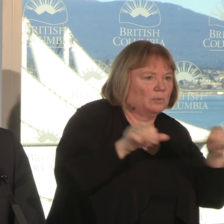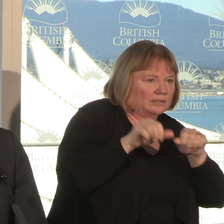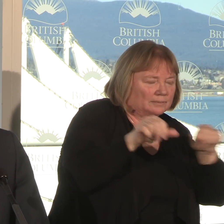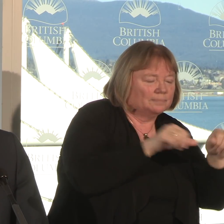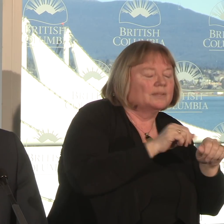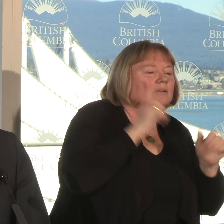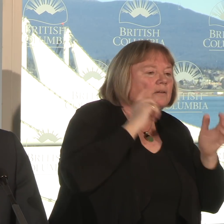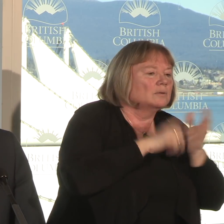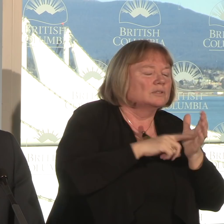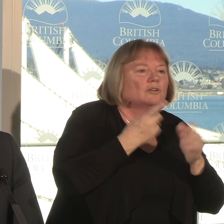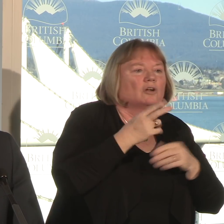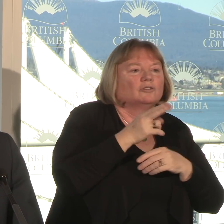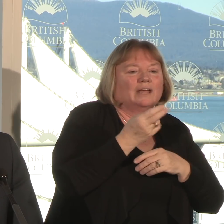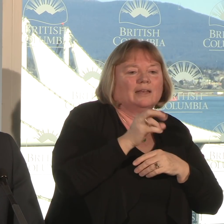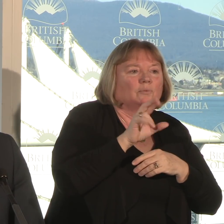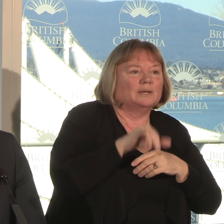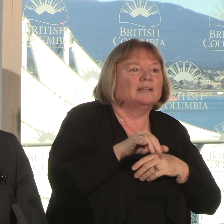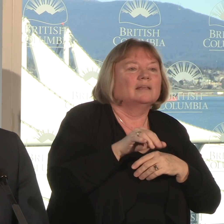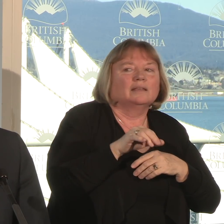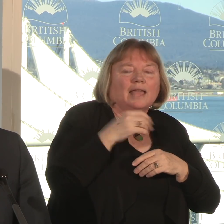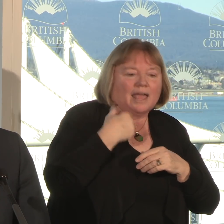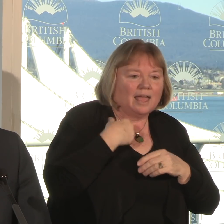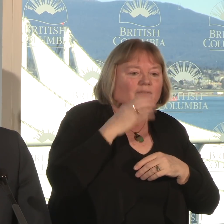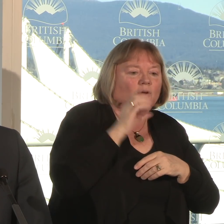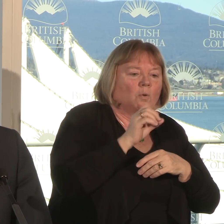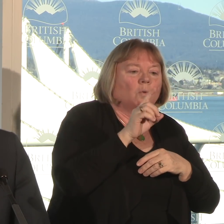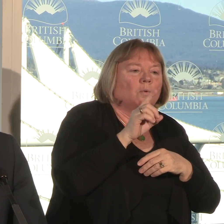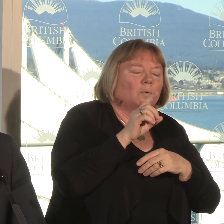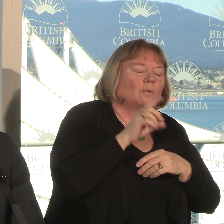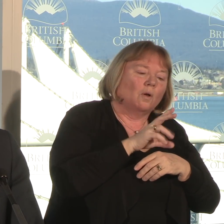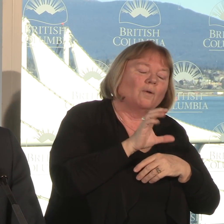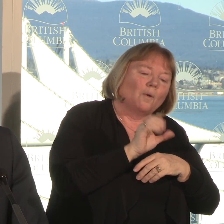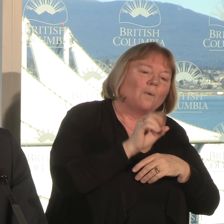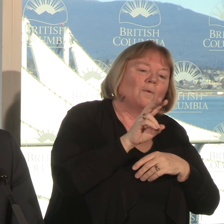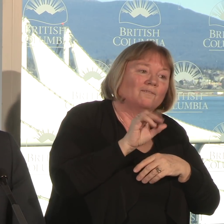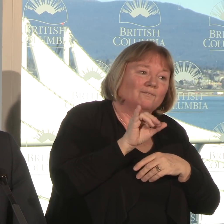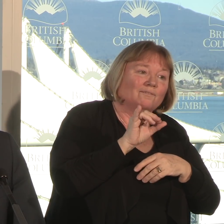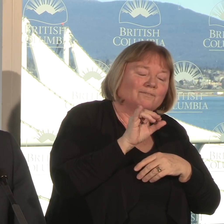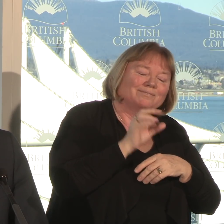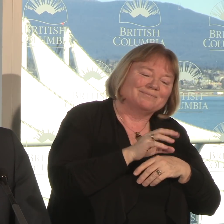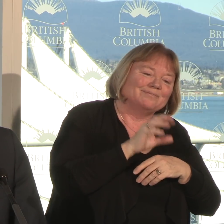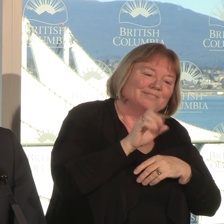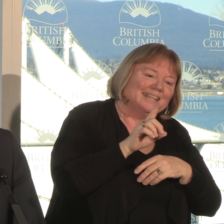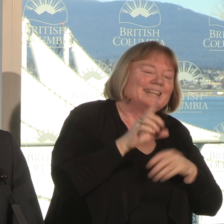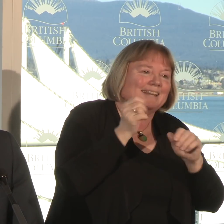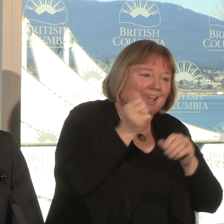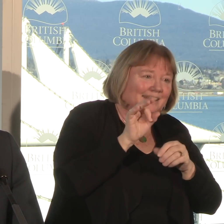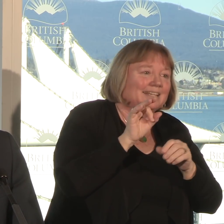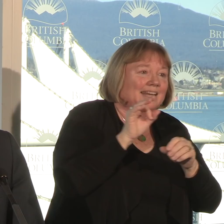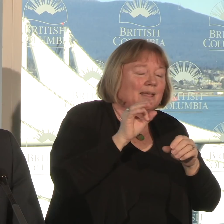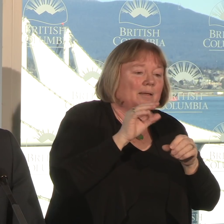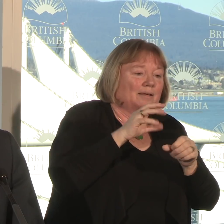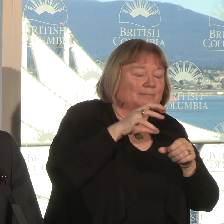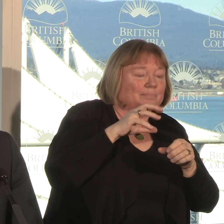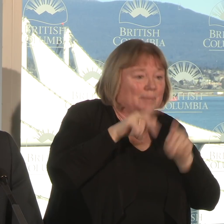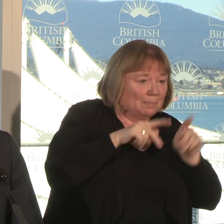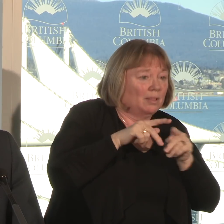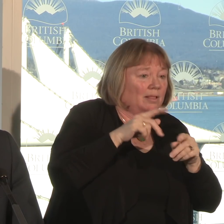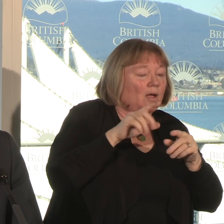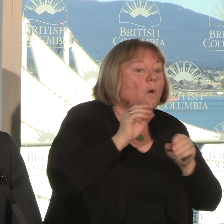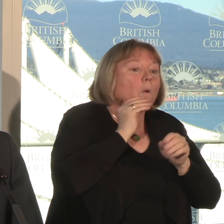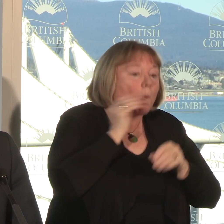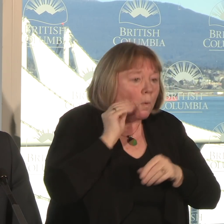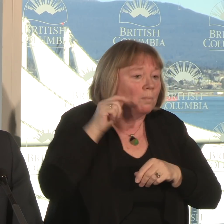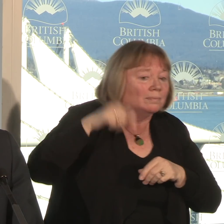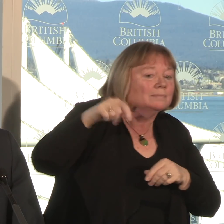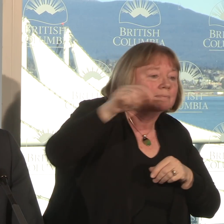we now have COVID-19 cases, people living at home in isolation, recovering from COVID-19